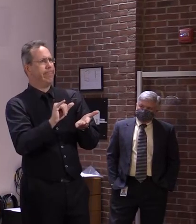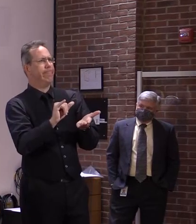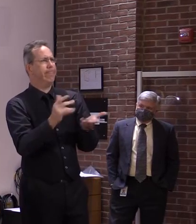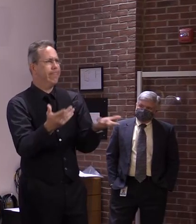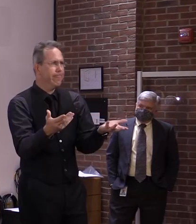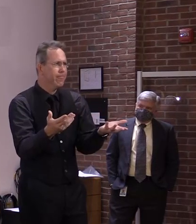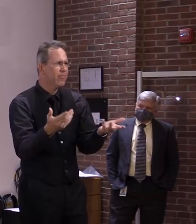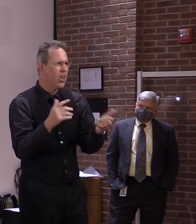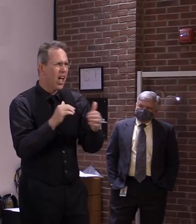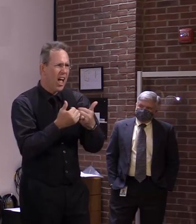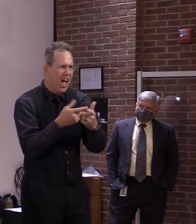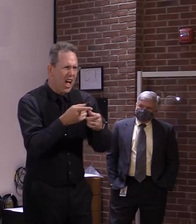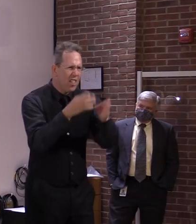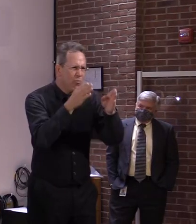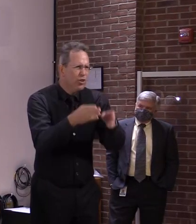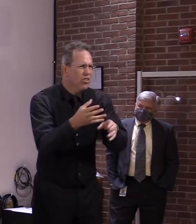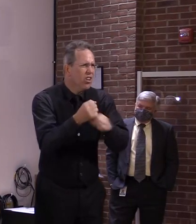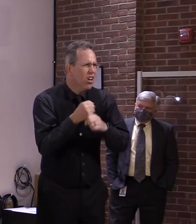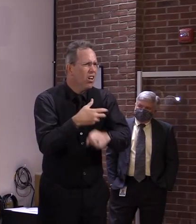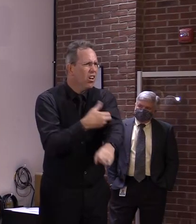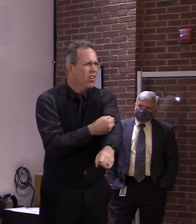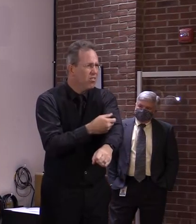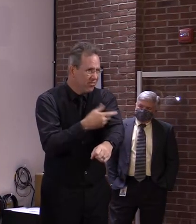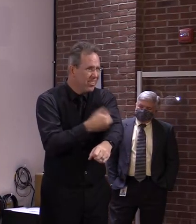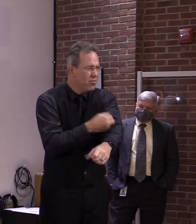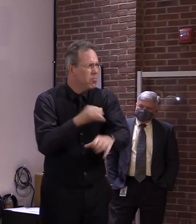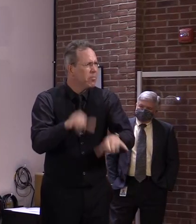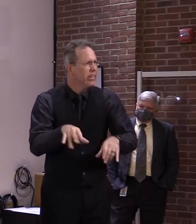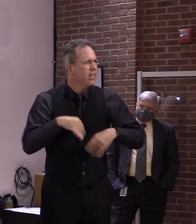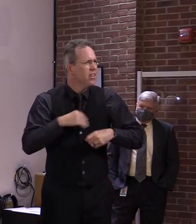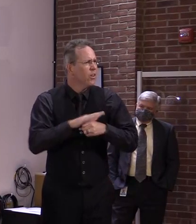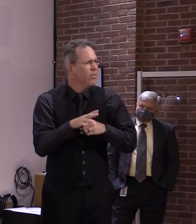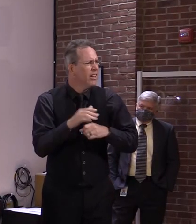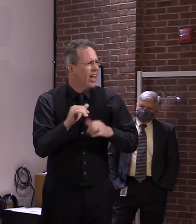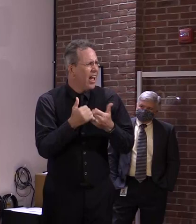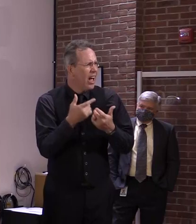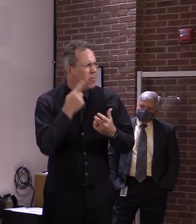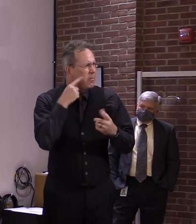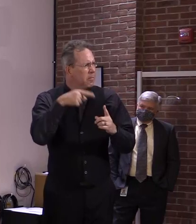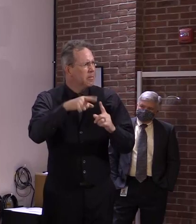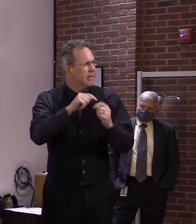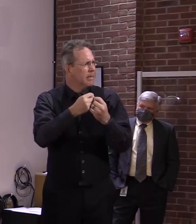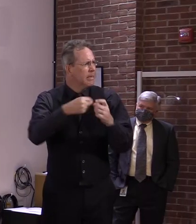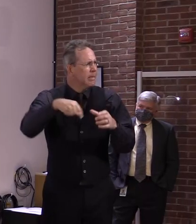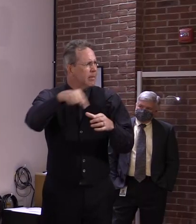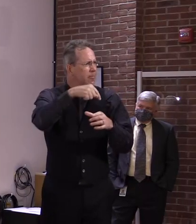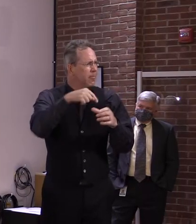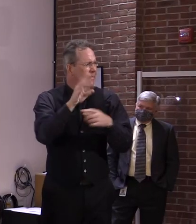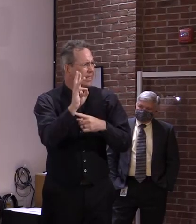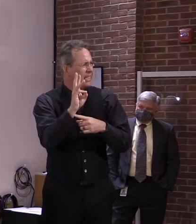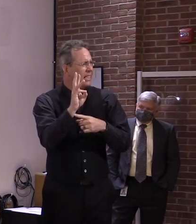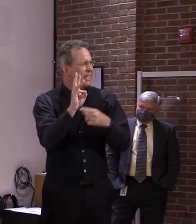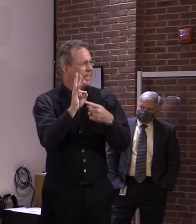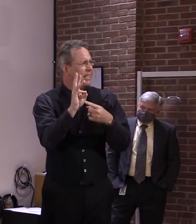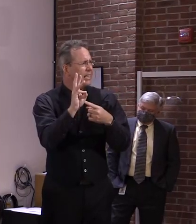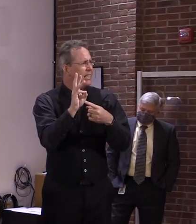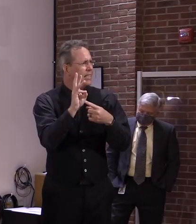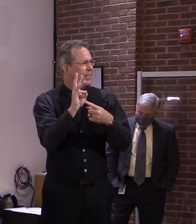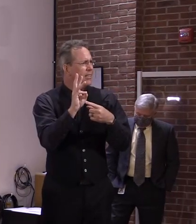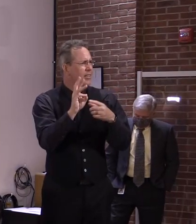some answers forthcoming. Because just on one team to have that rate of breakthrough, if that's what it